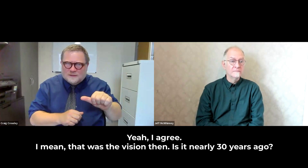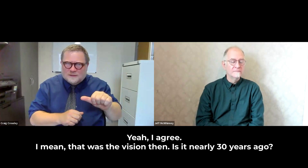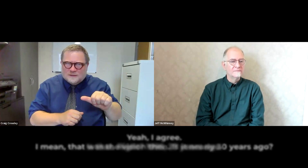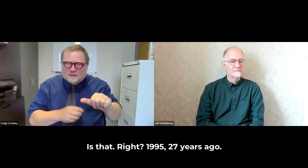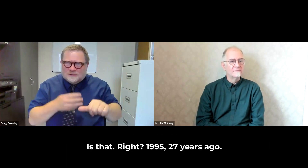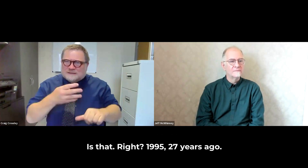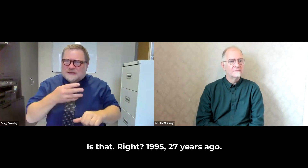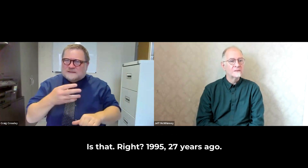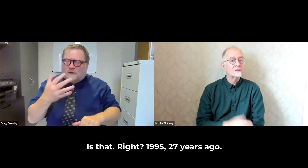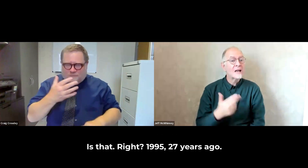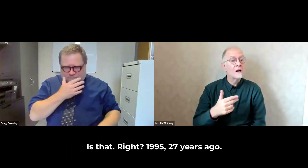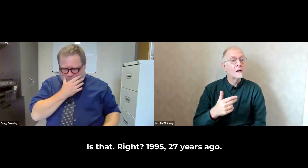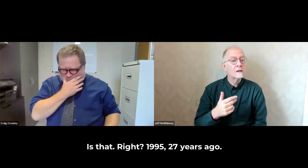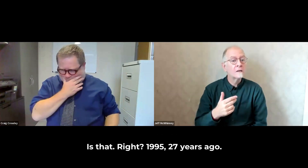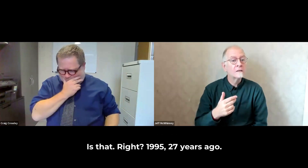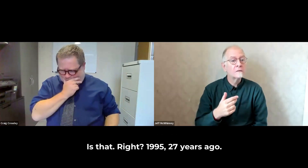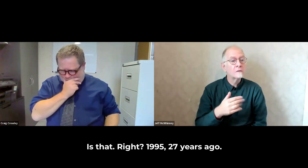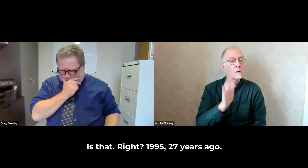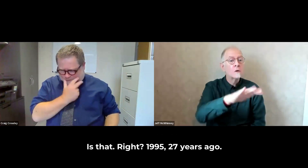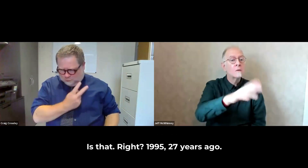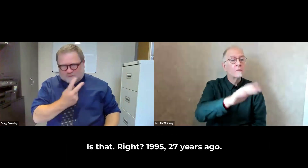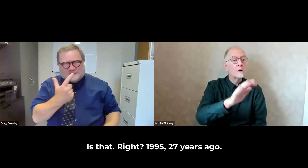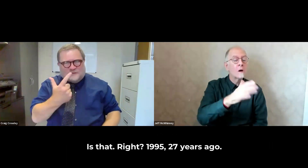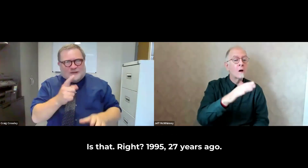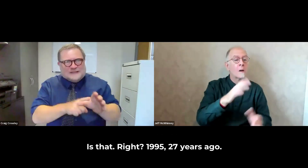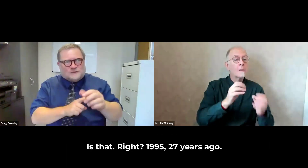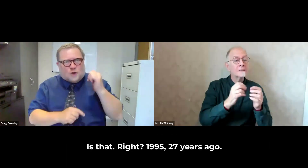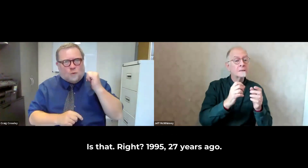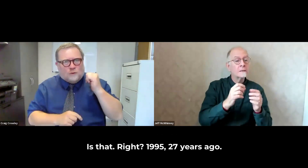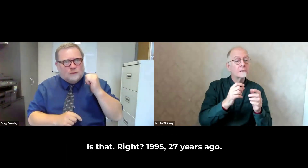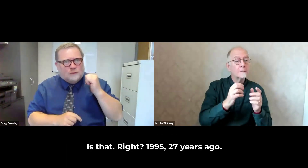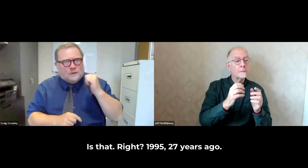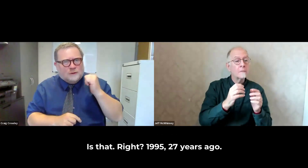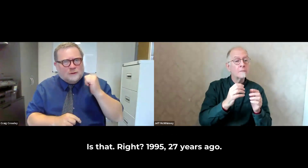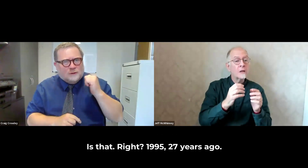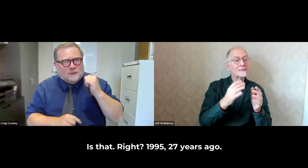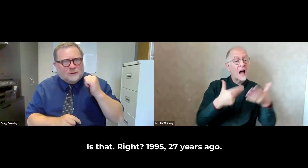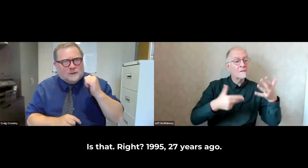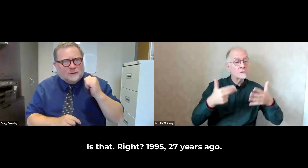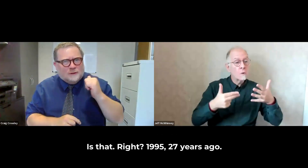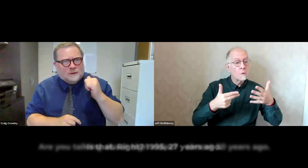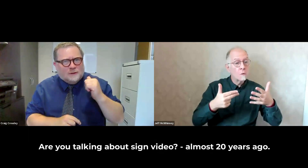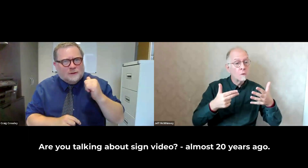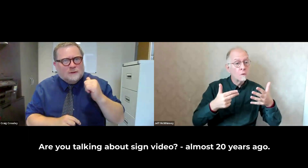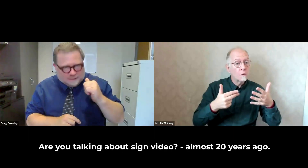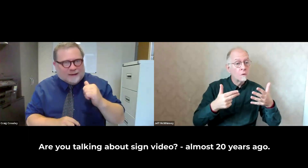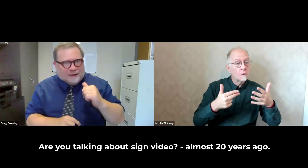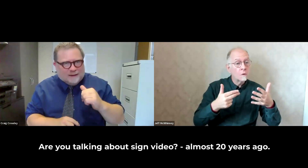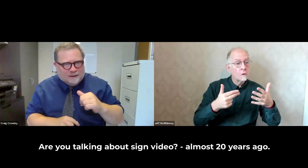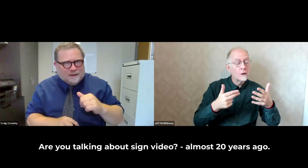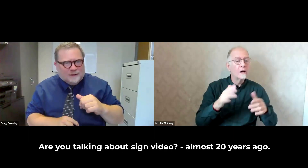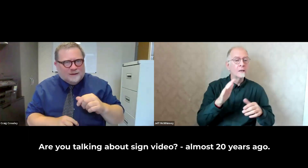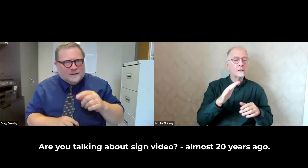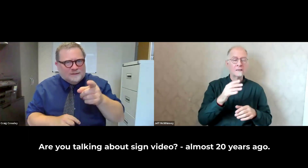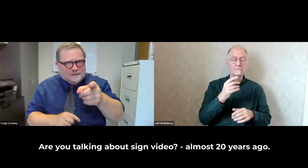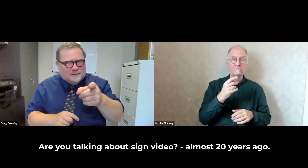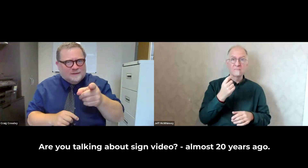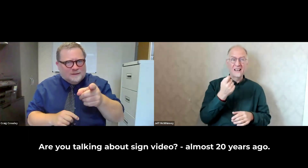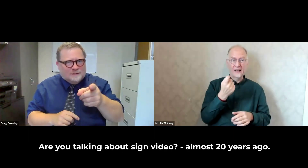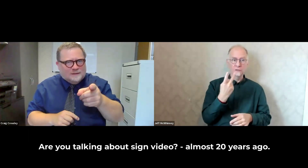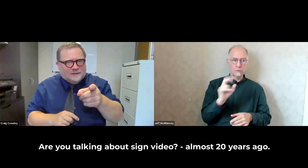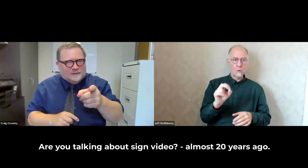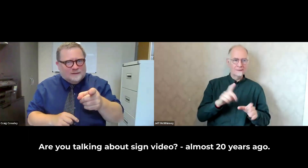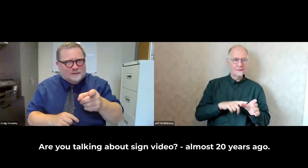30 years ago? Is that right? 1995. No, hang 27 on. years ago. Are you talking about sound